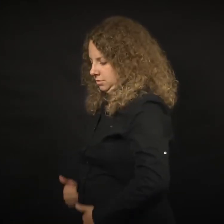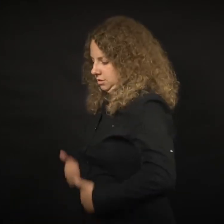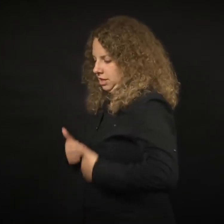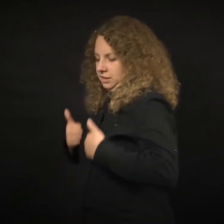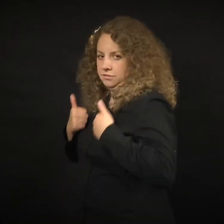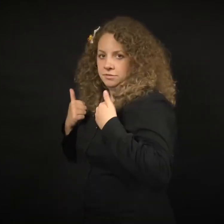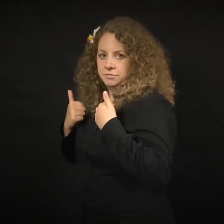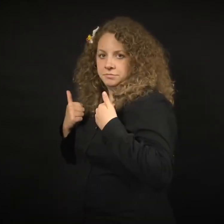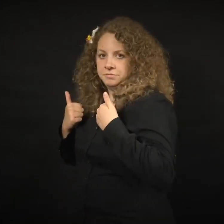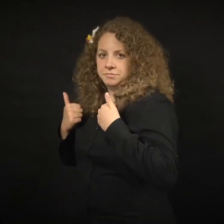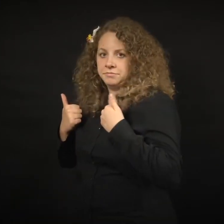Life.